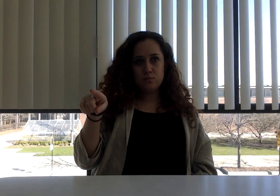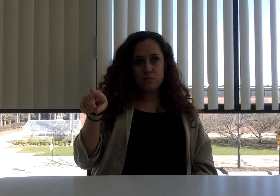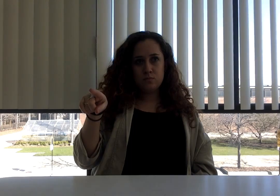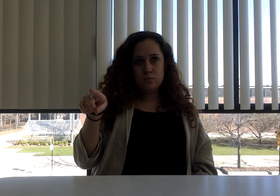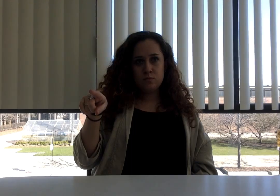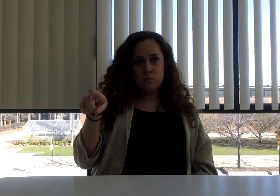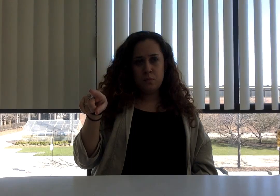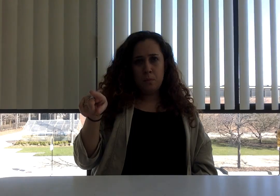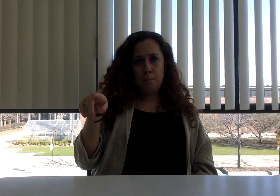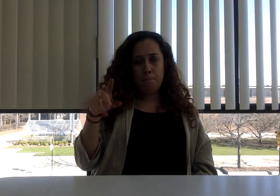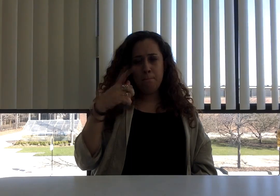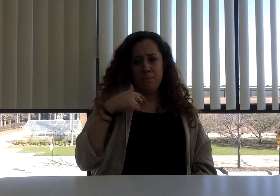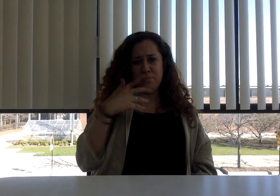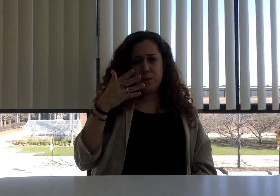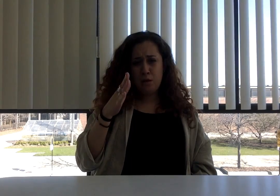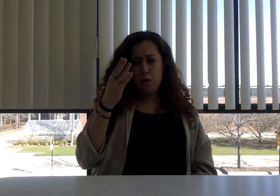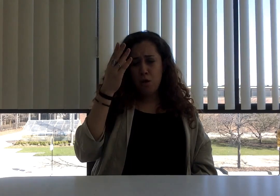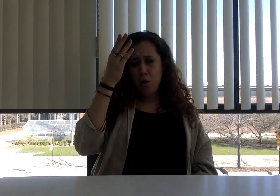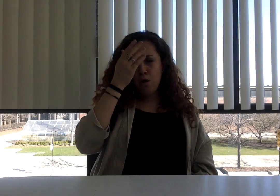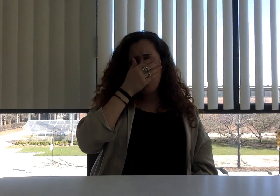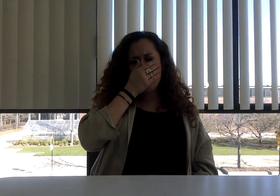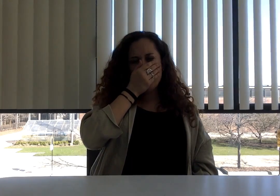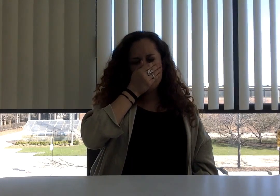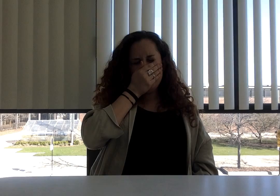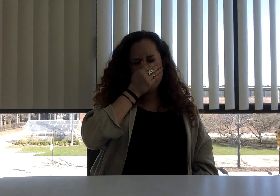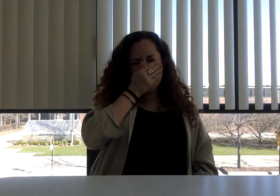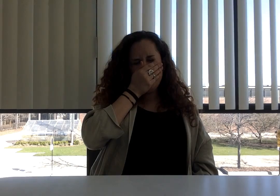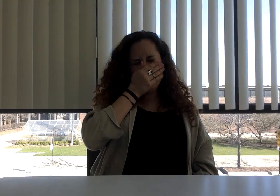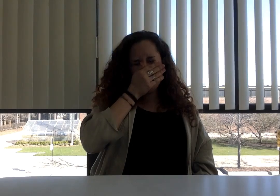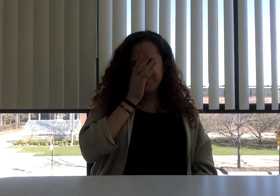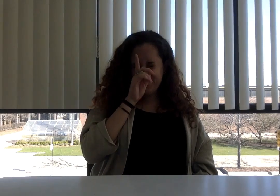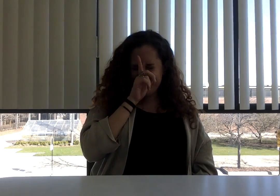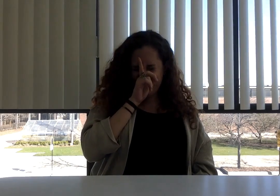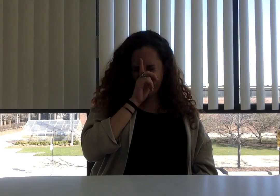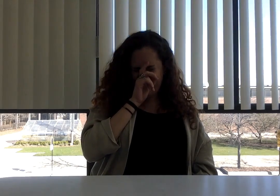think about, there was an idea yesterday about dividing by 4.